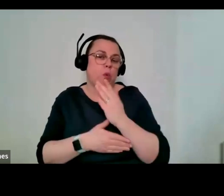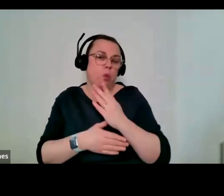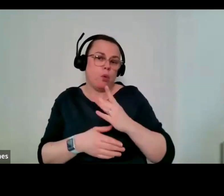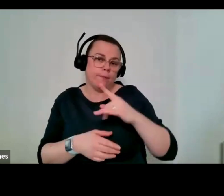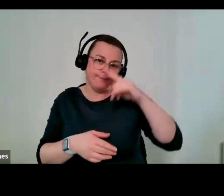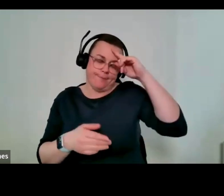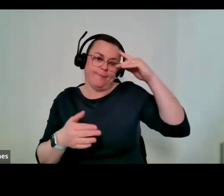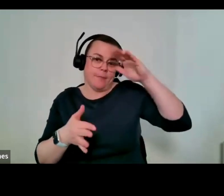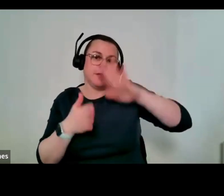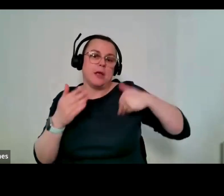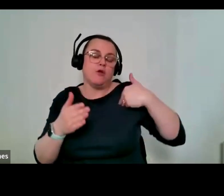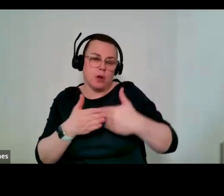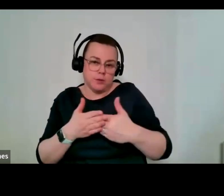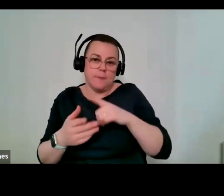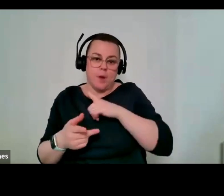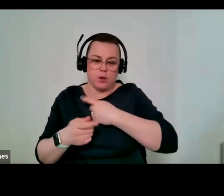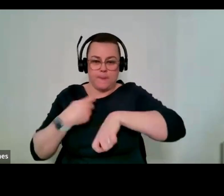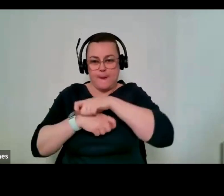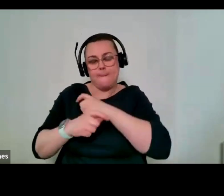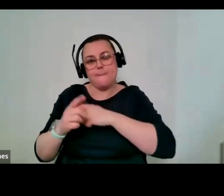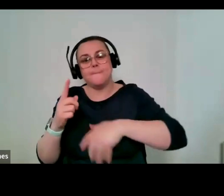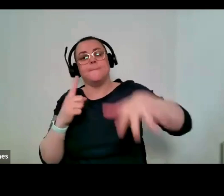more senior role at work.